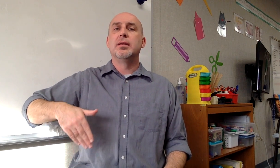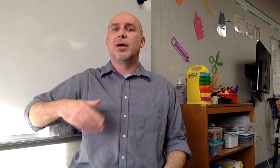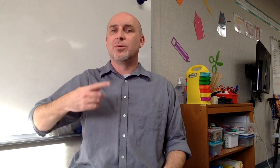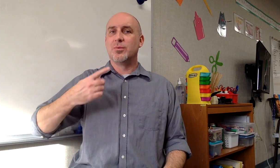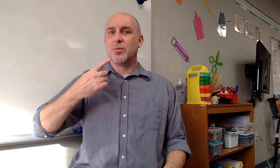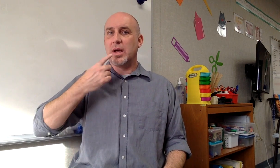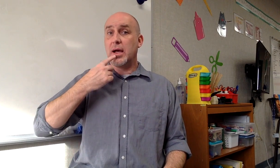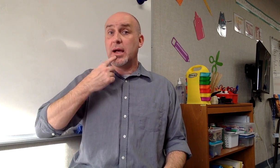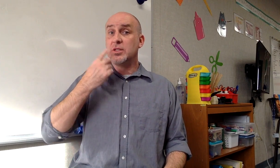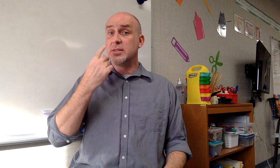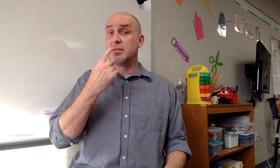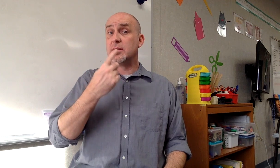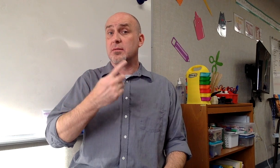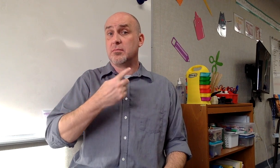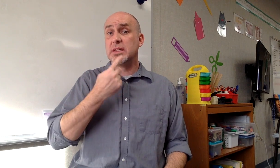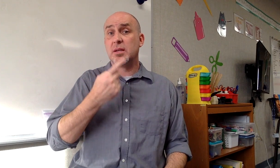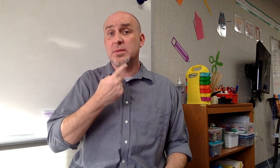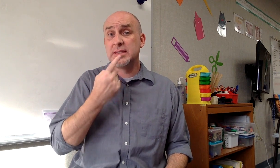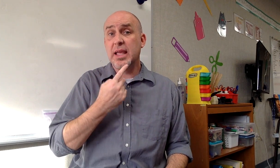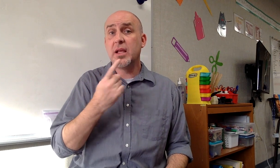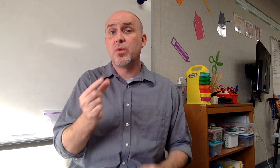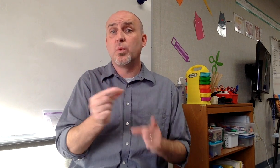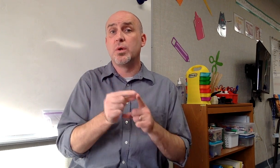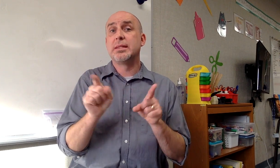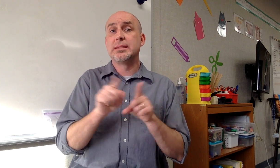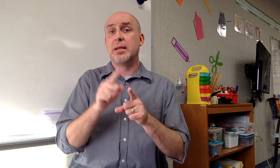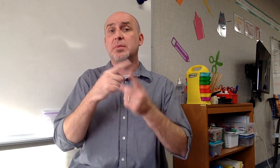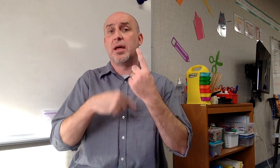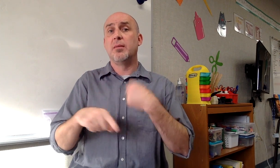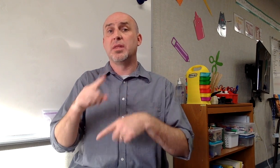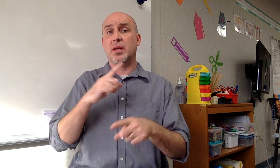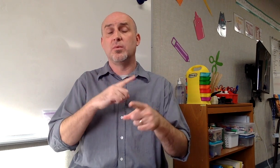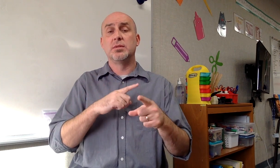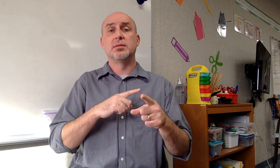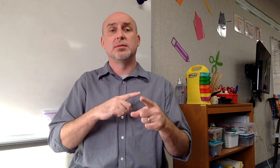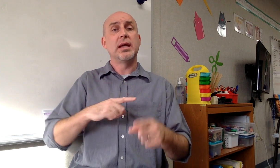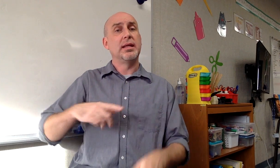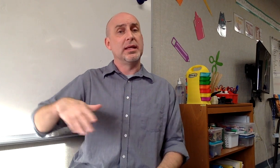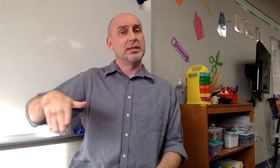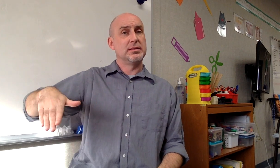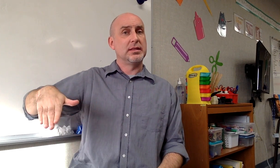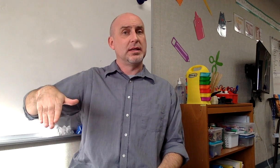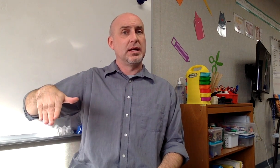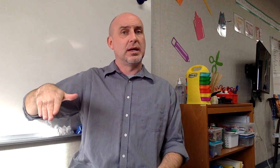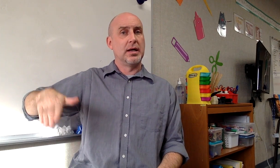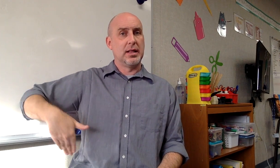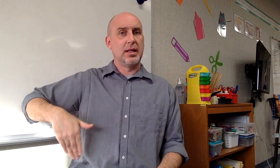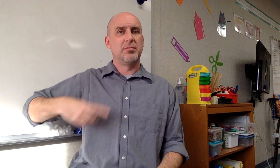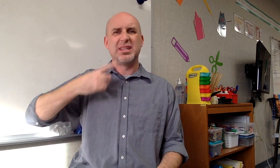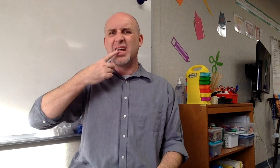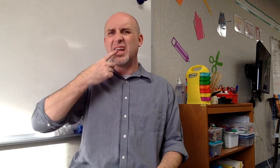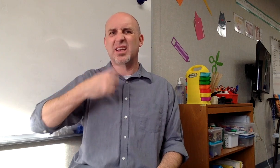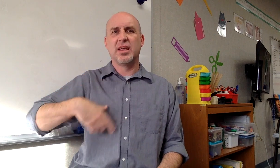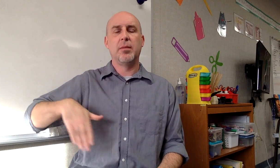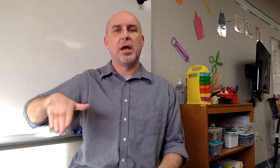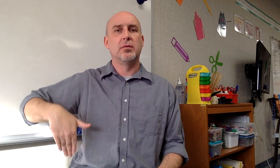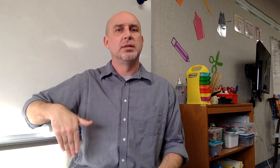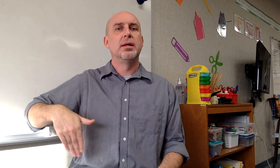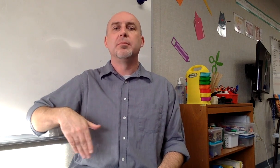now because I was saying the word at the same time that I was signing it, my tongue kind of came out.